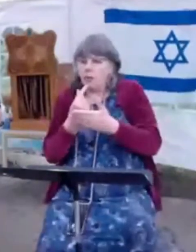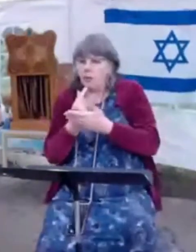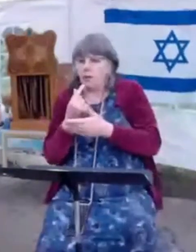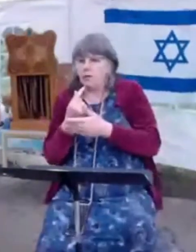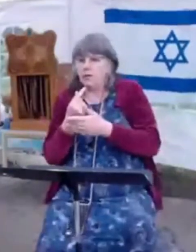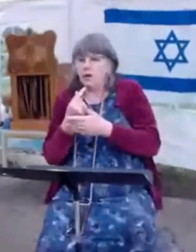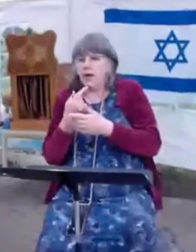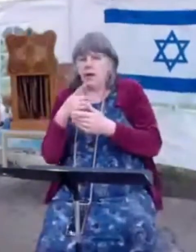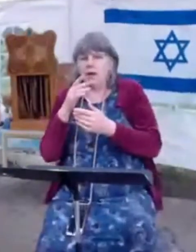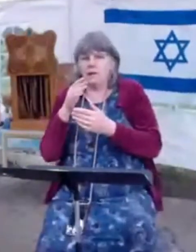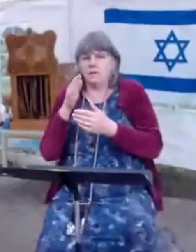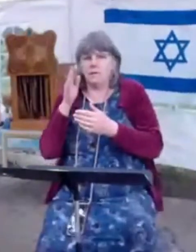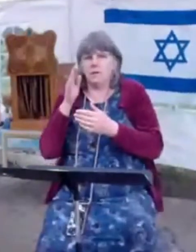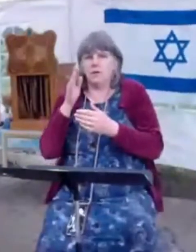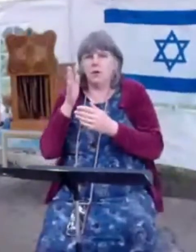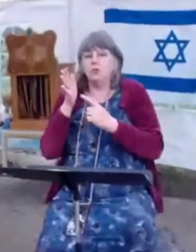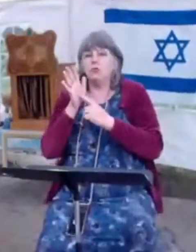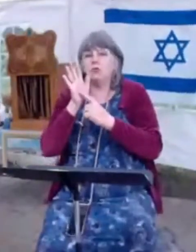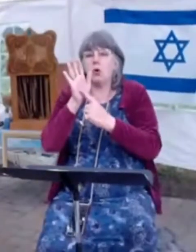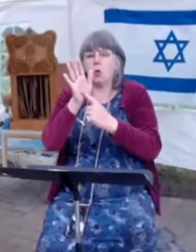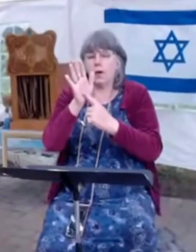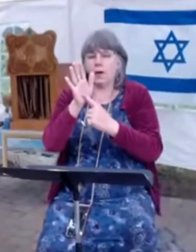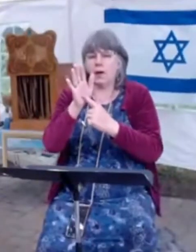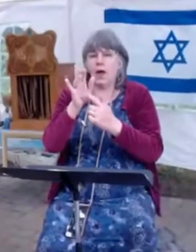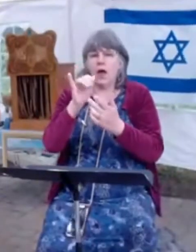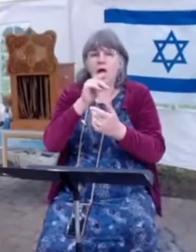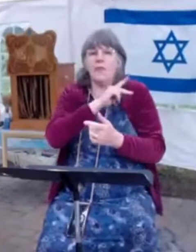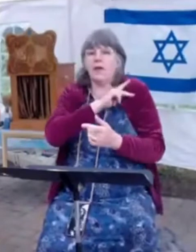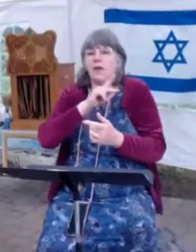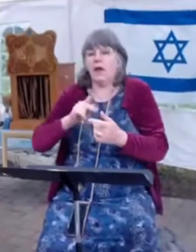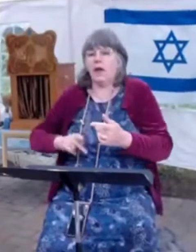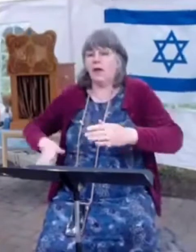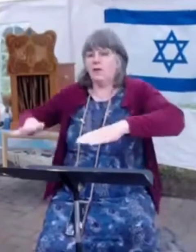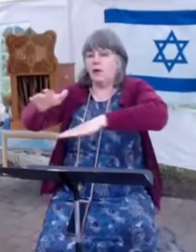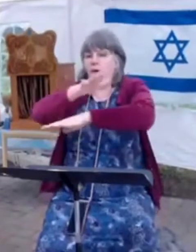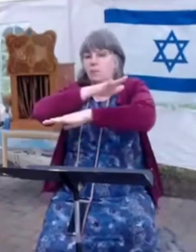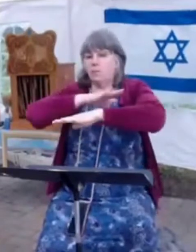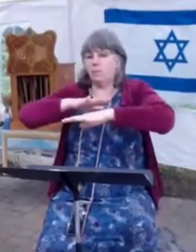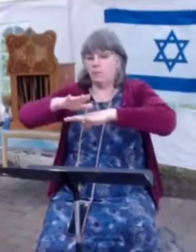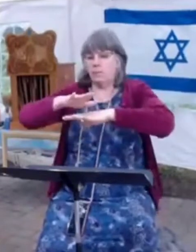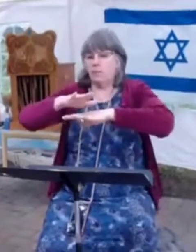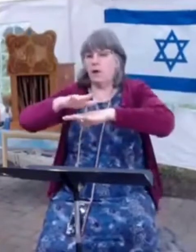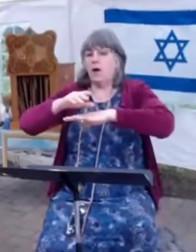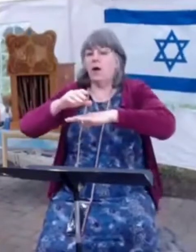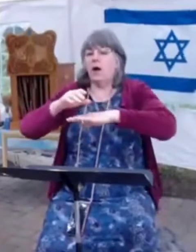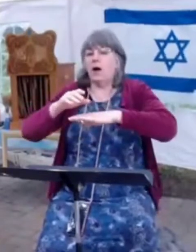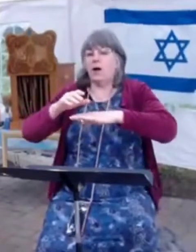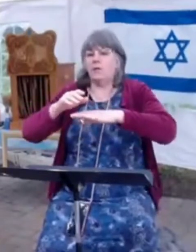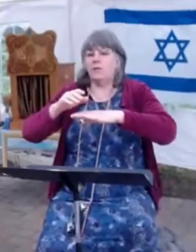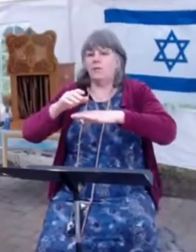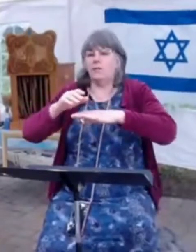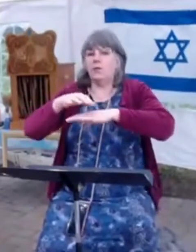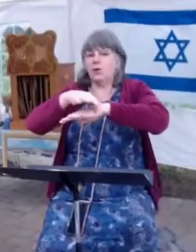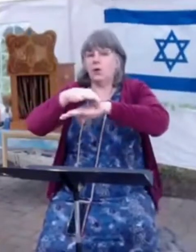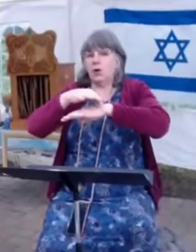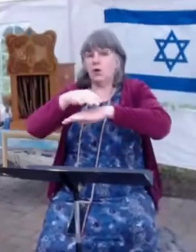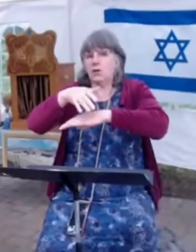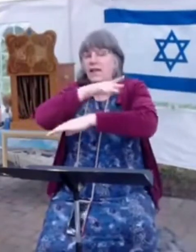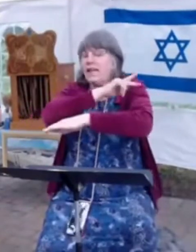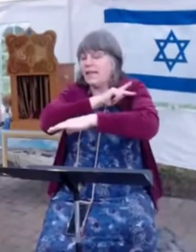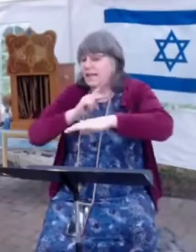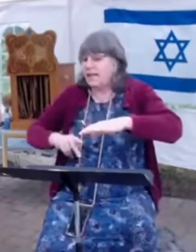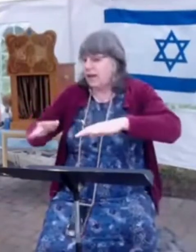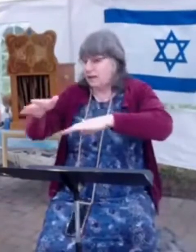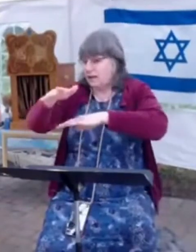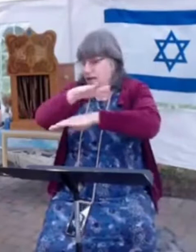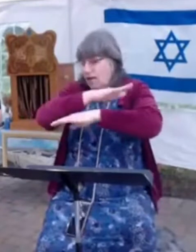return to a time when he used to walk the earth in the company of man. The